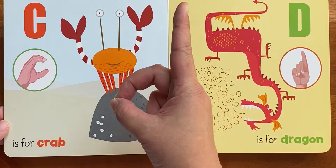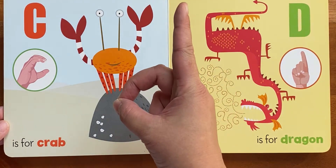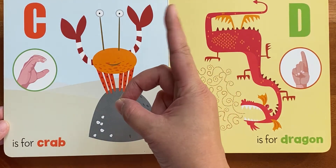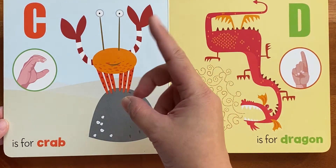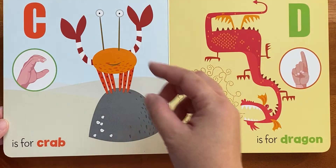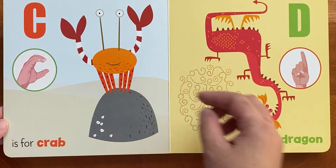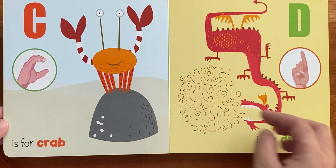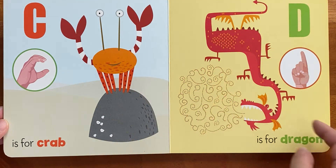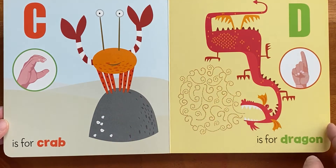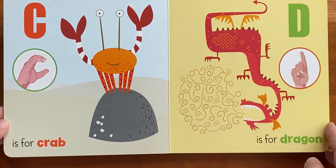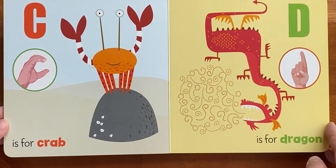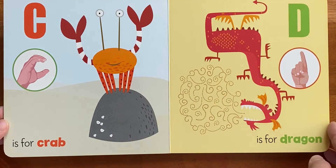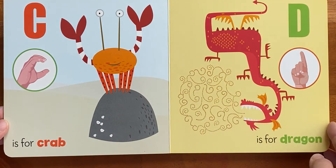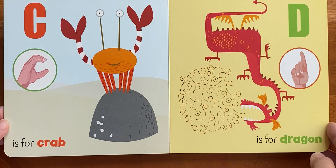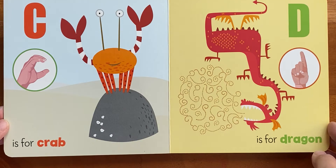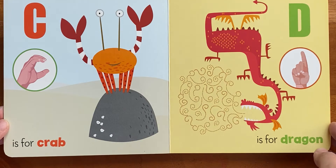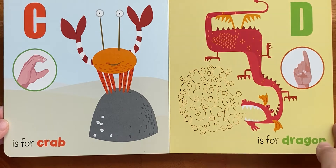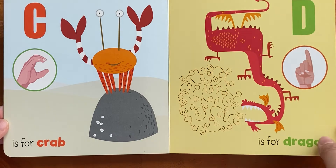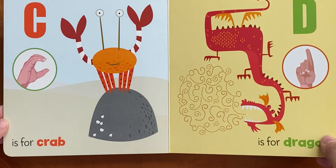D is for dragon.